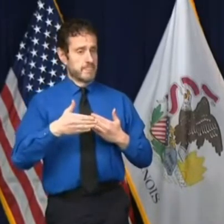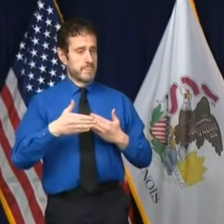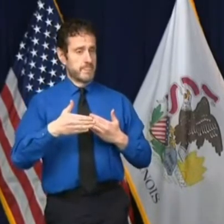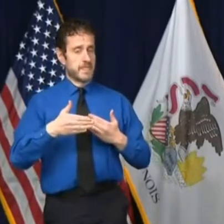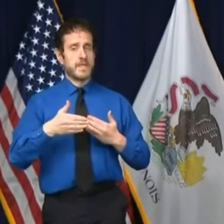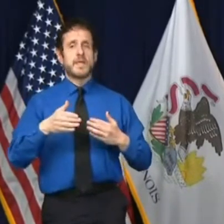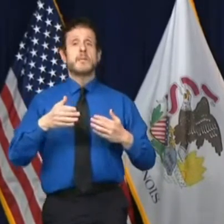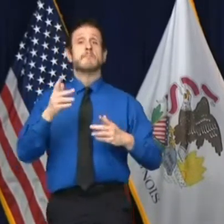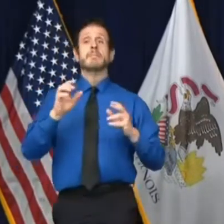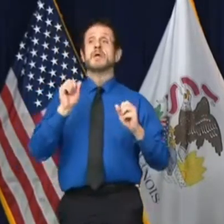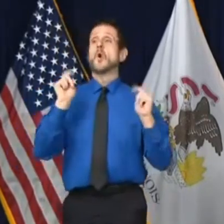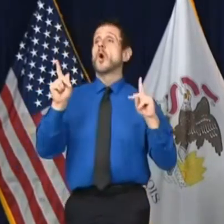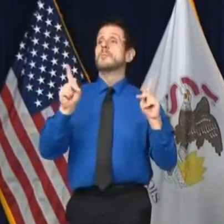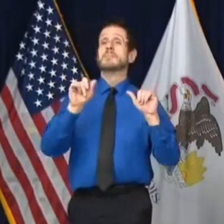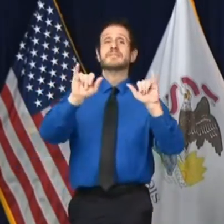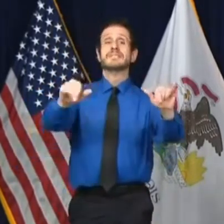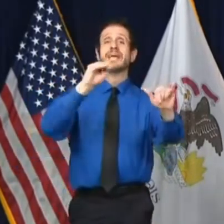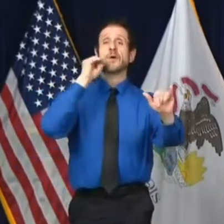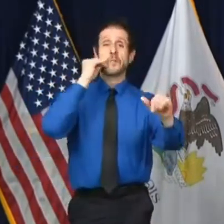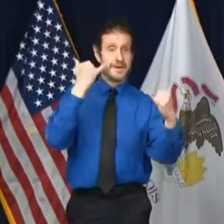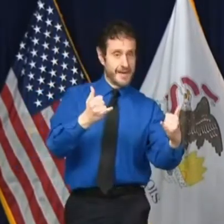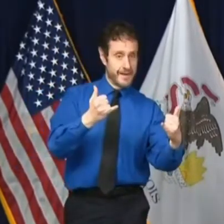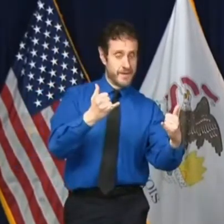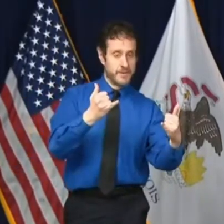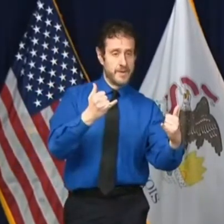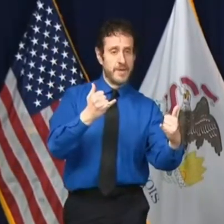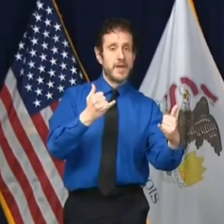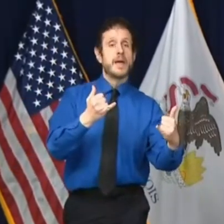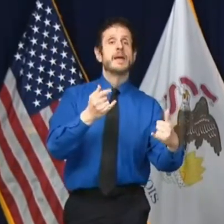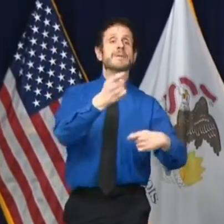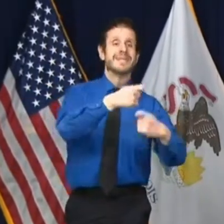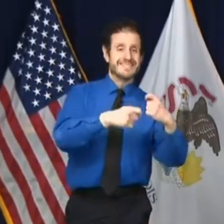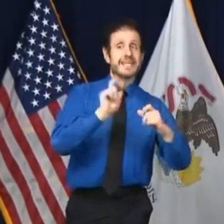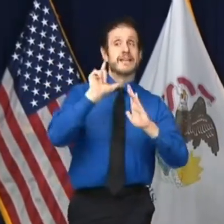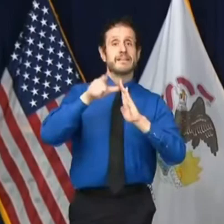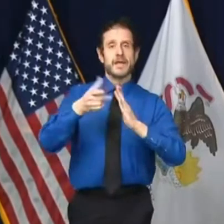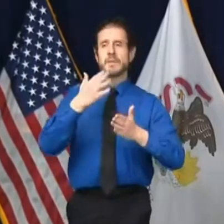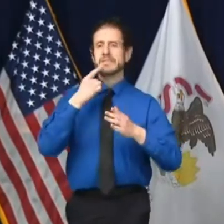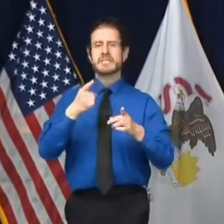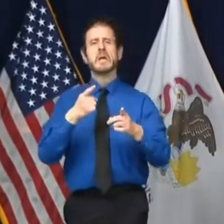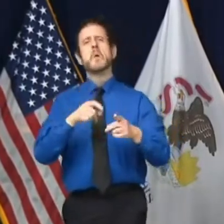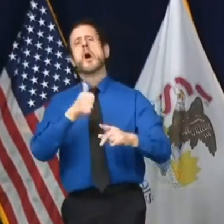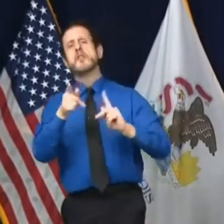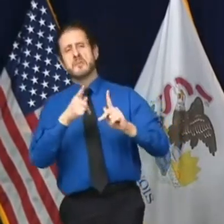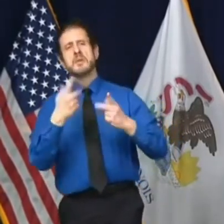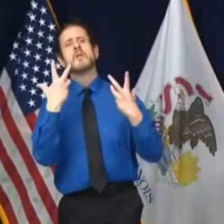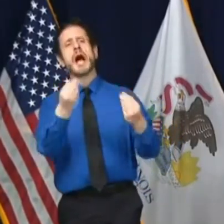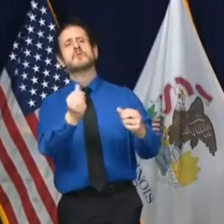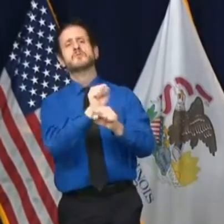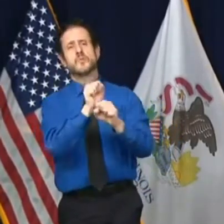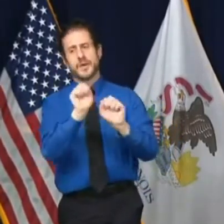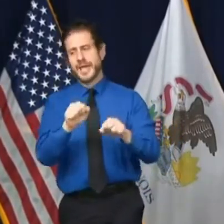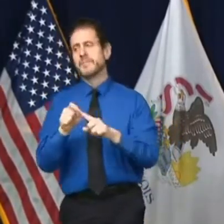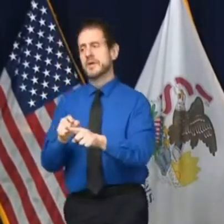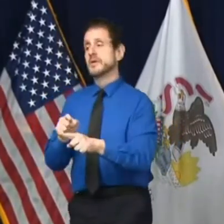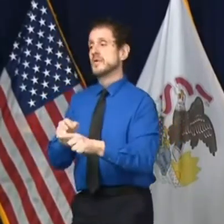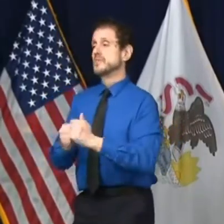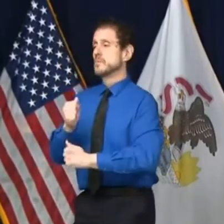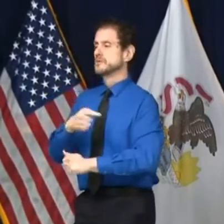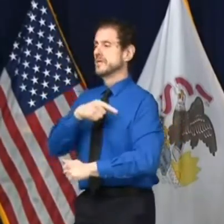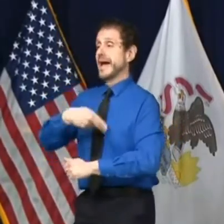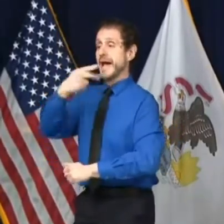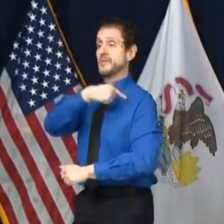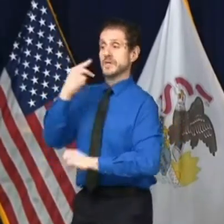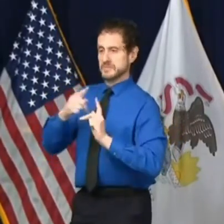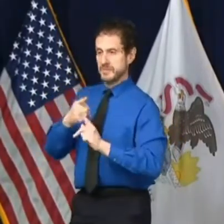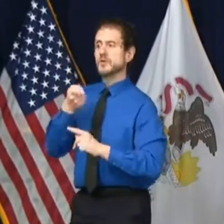all to making sure we focus on the most vulnerable only as a part of a reopening? Well,